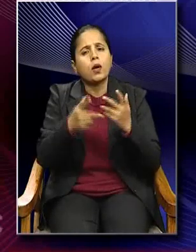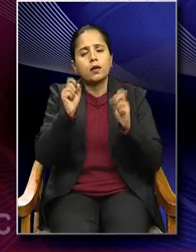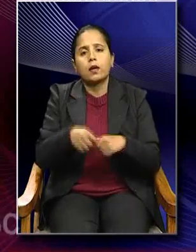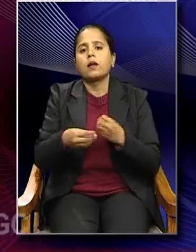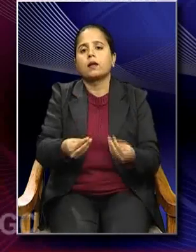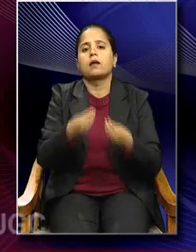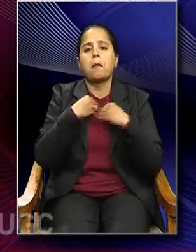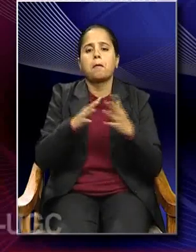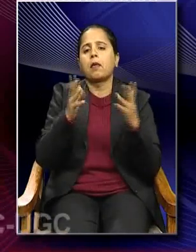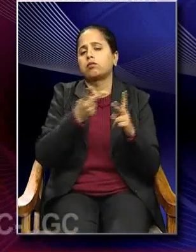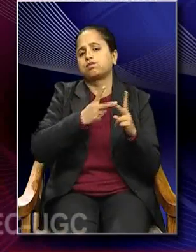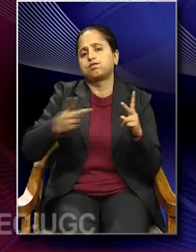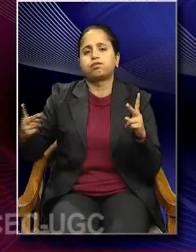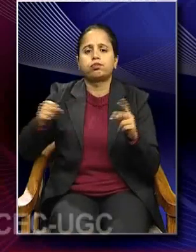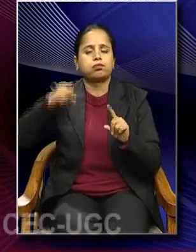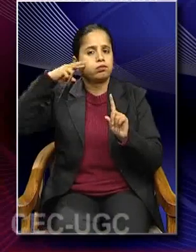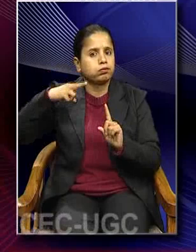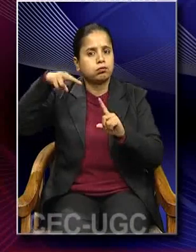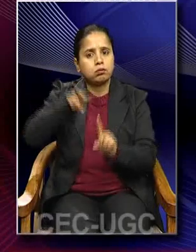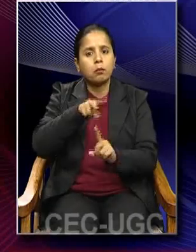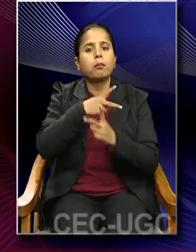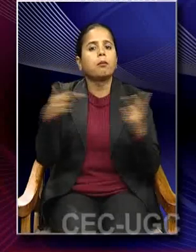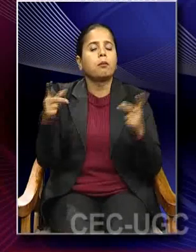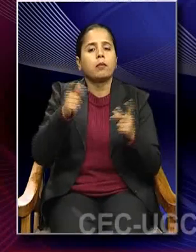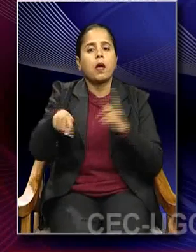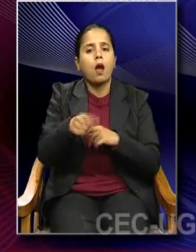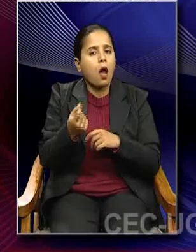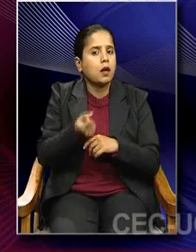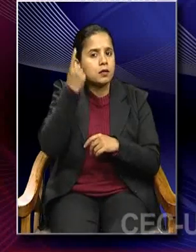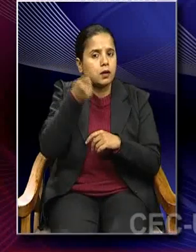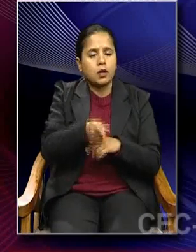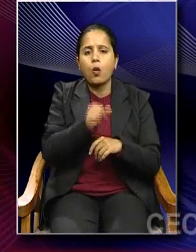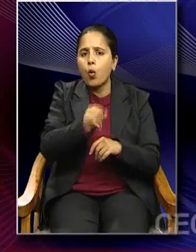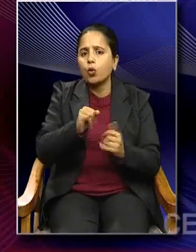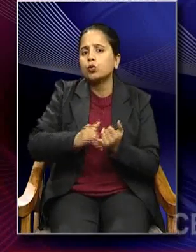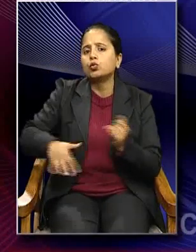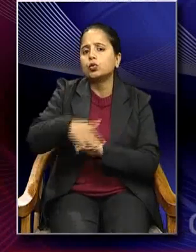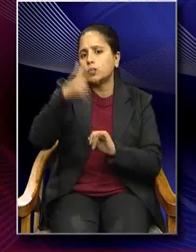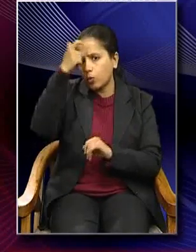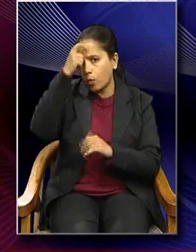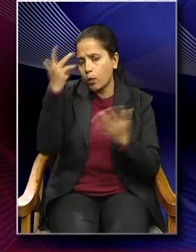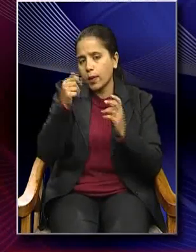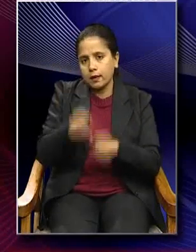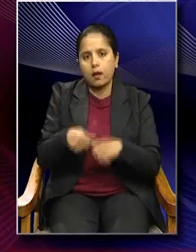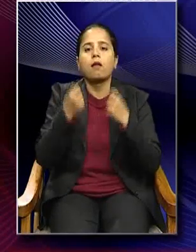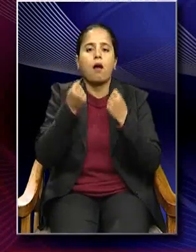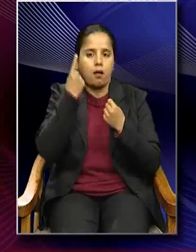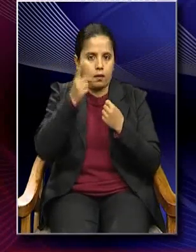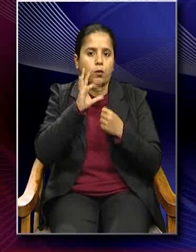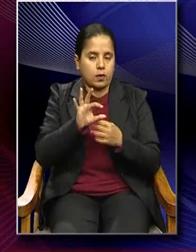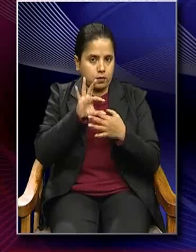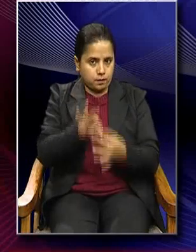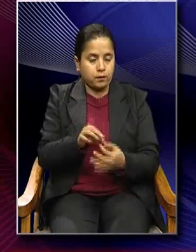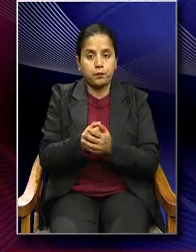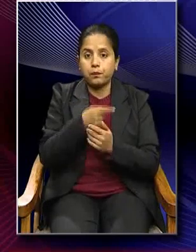provide multiple perspectives to understand the social problem in relation to the